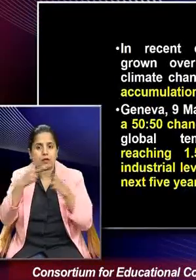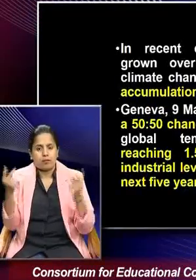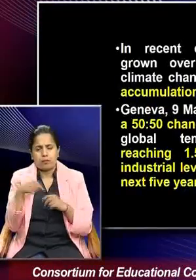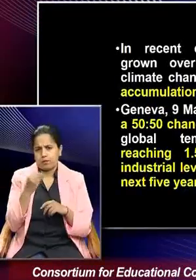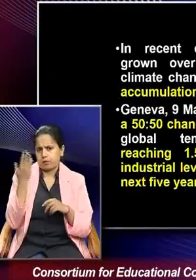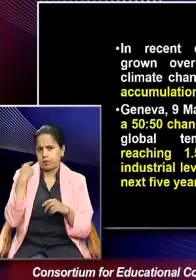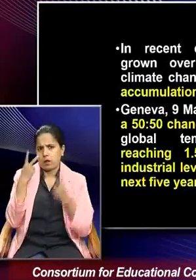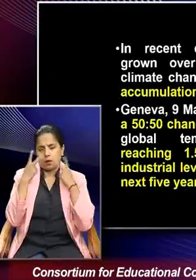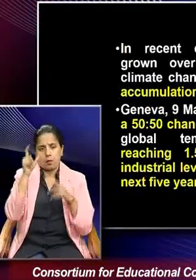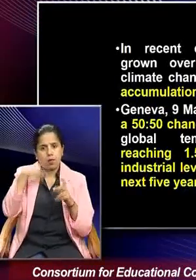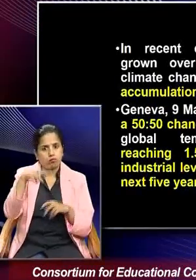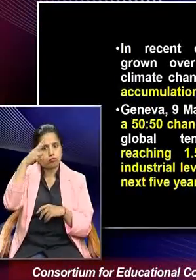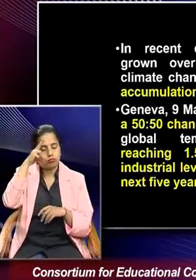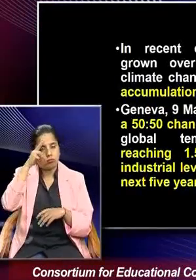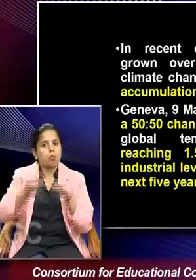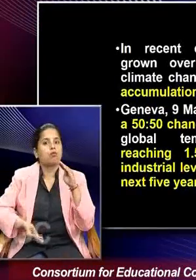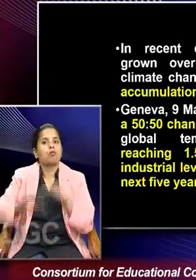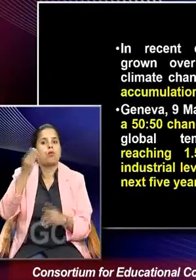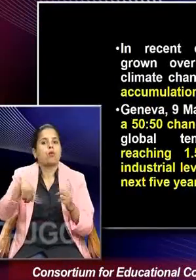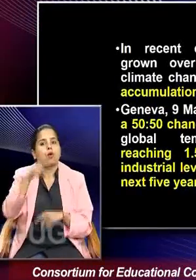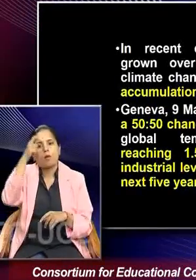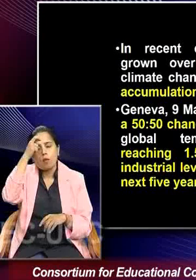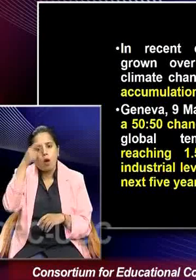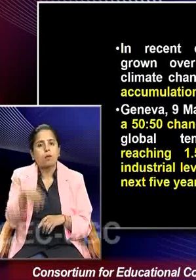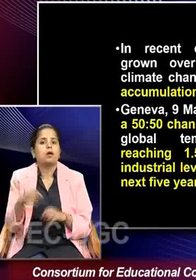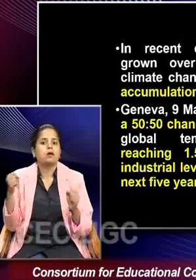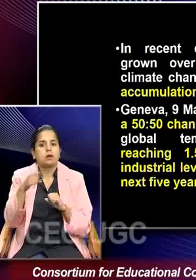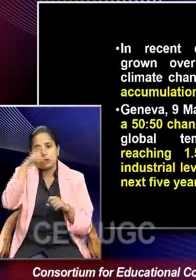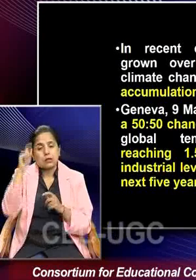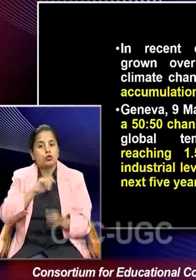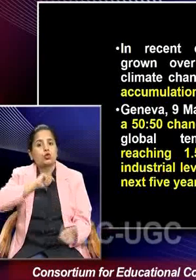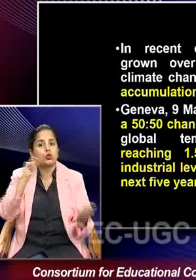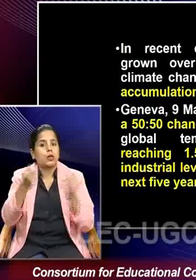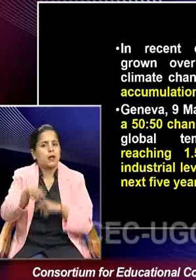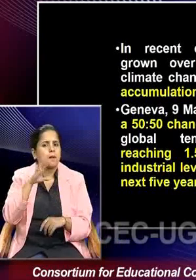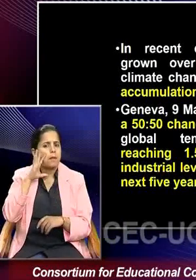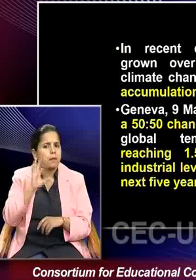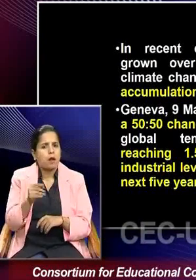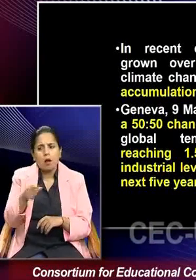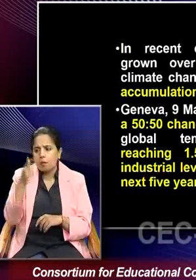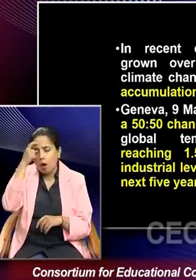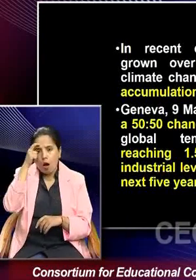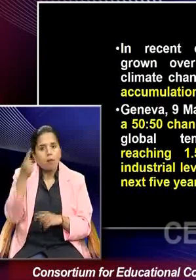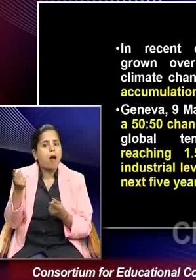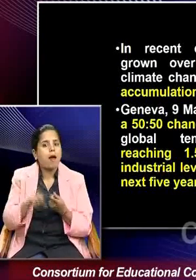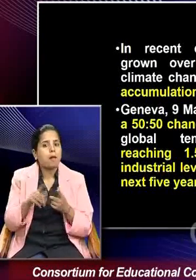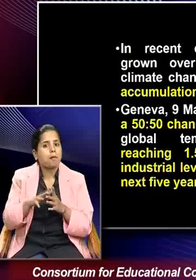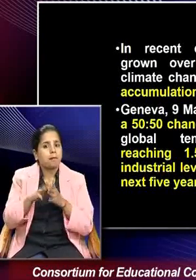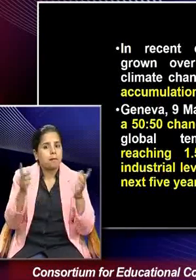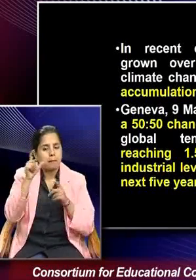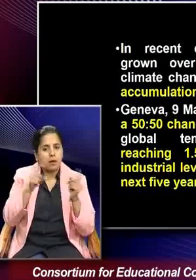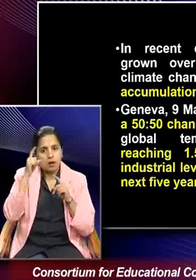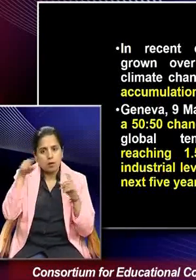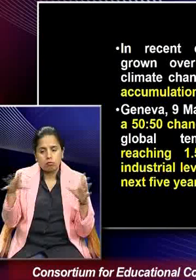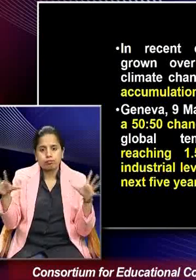the concern has grown. The issue of climate change has really caused a major concern, increased accumulation